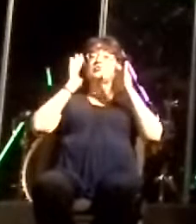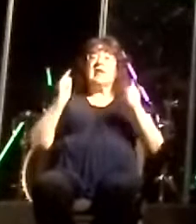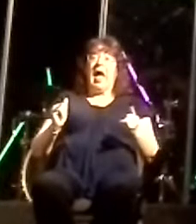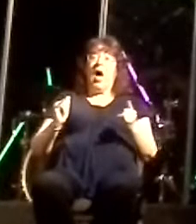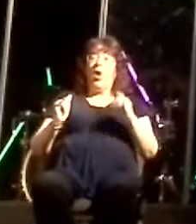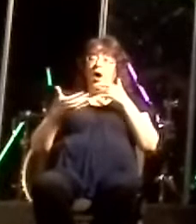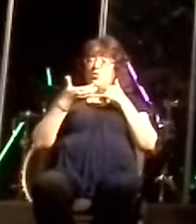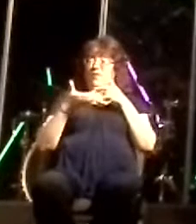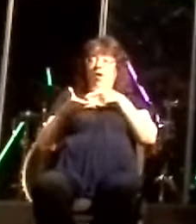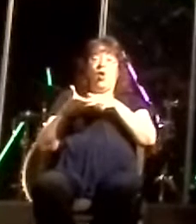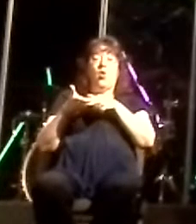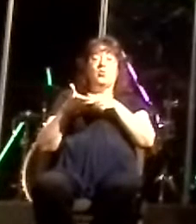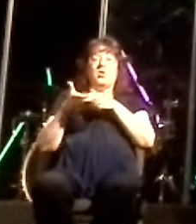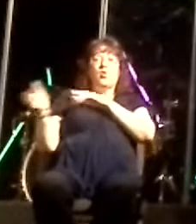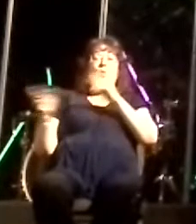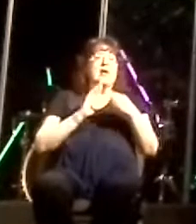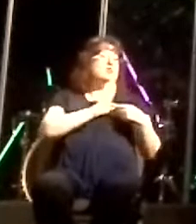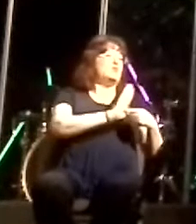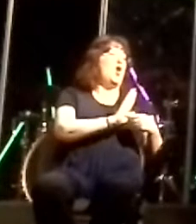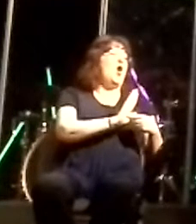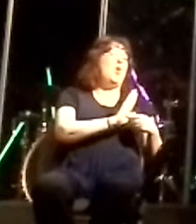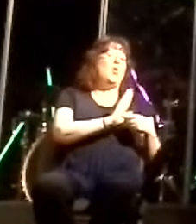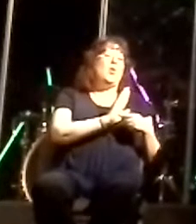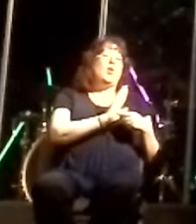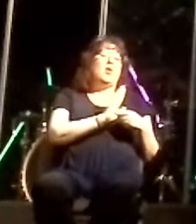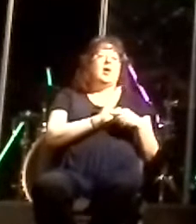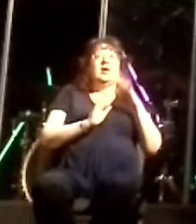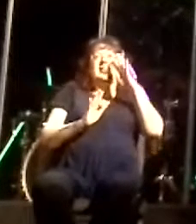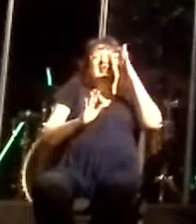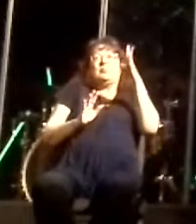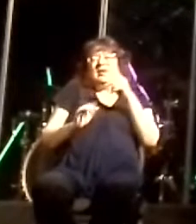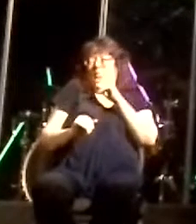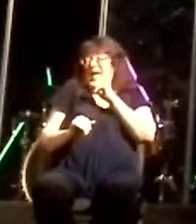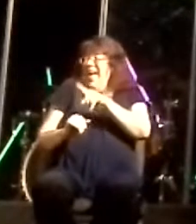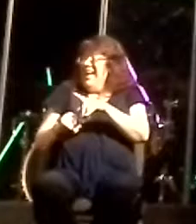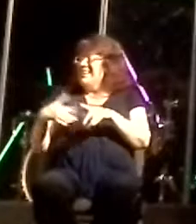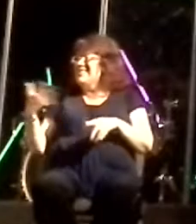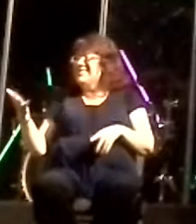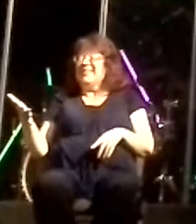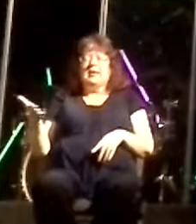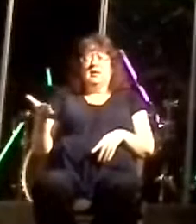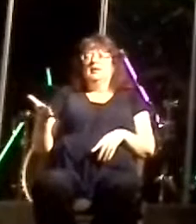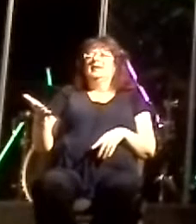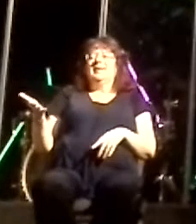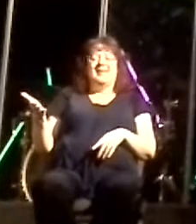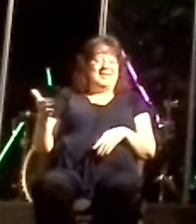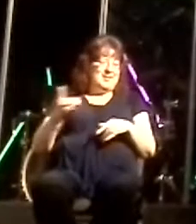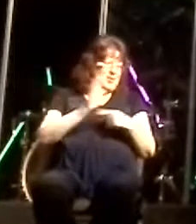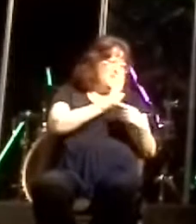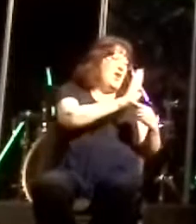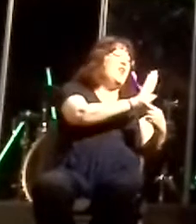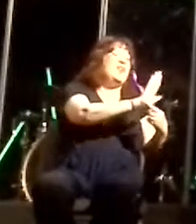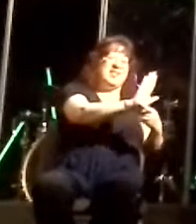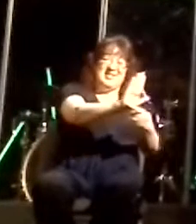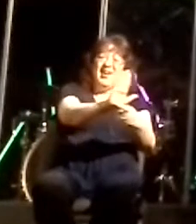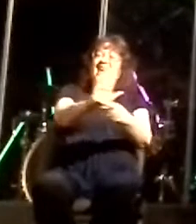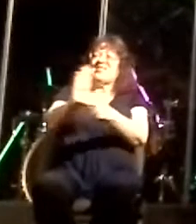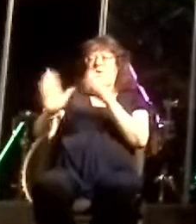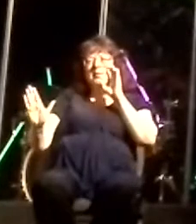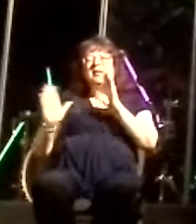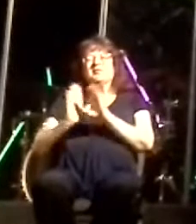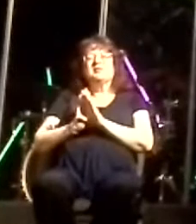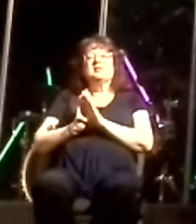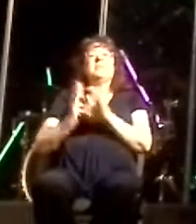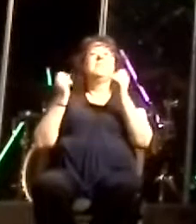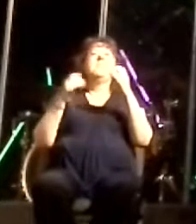now on your phone at the ready to show somebody who just pretends to ask? Anybody? That's good. Show your neighbor the